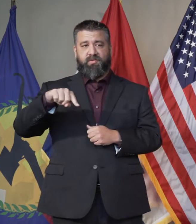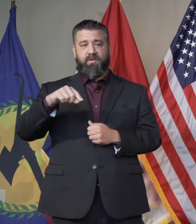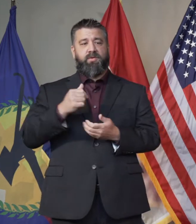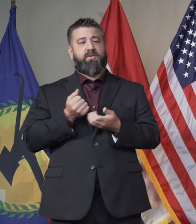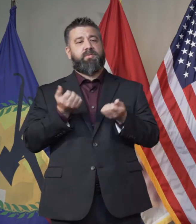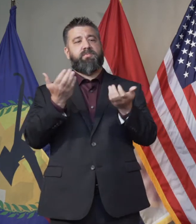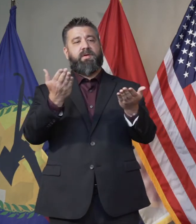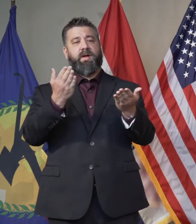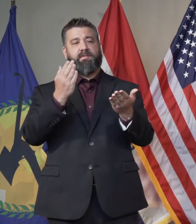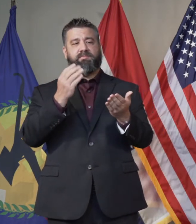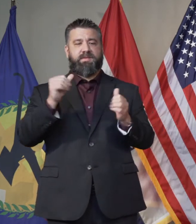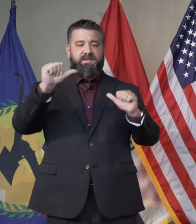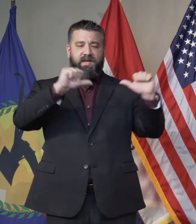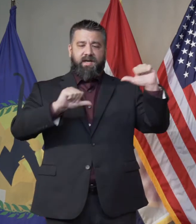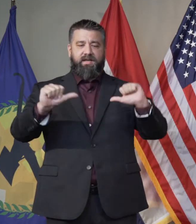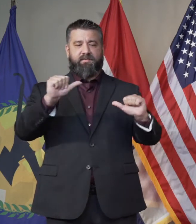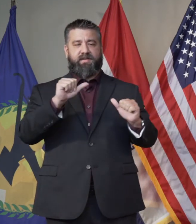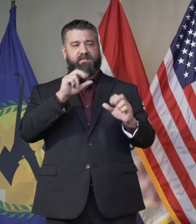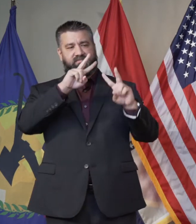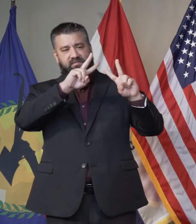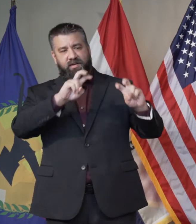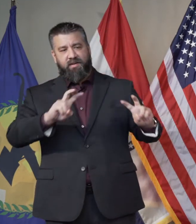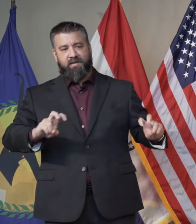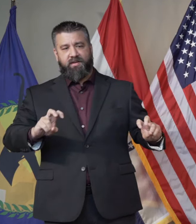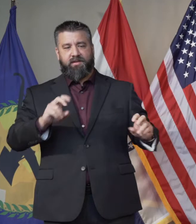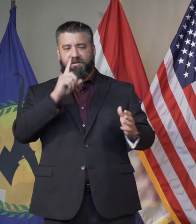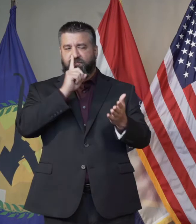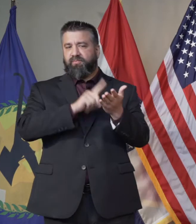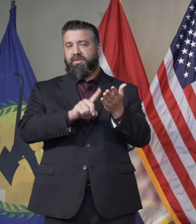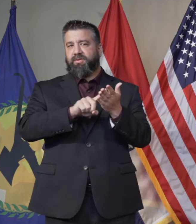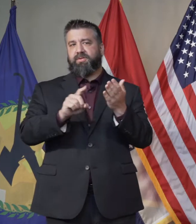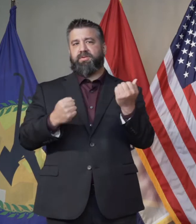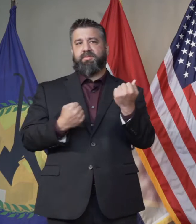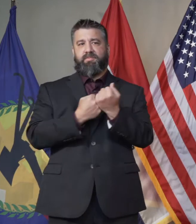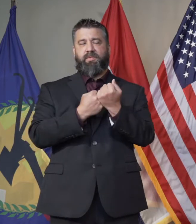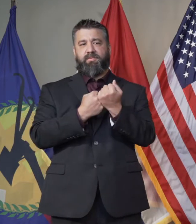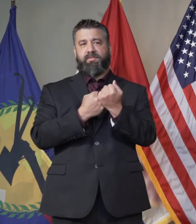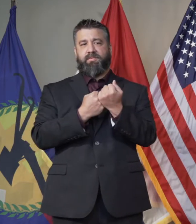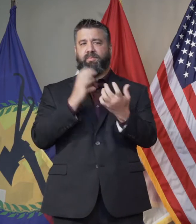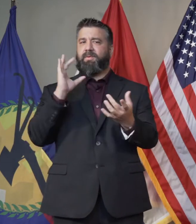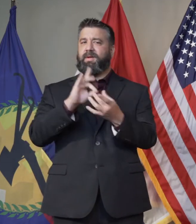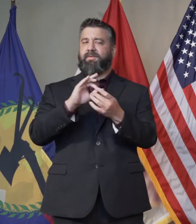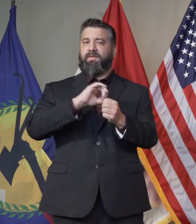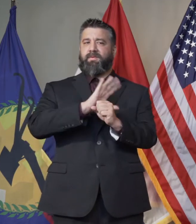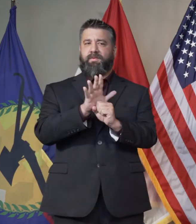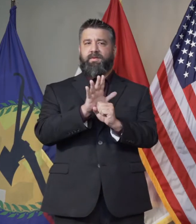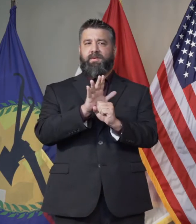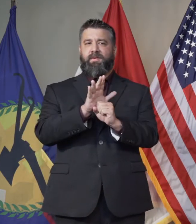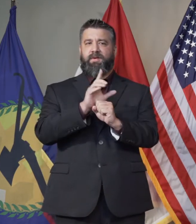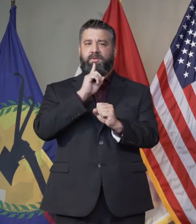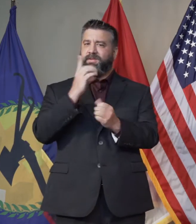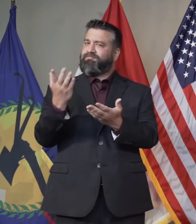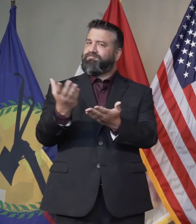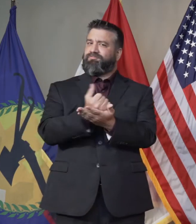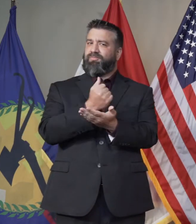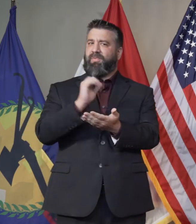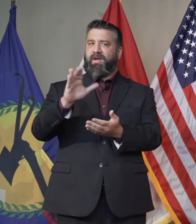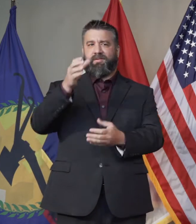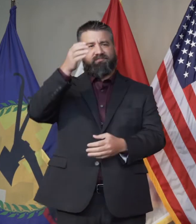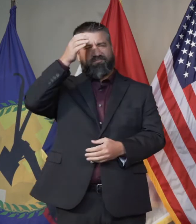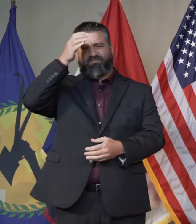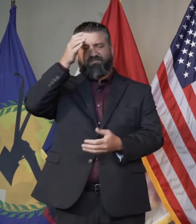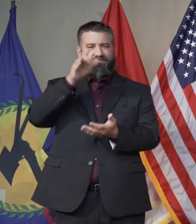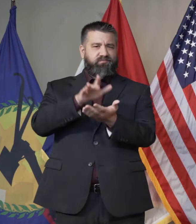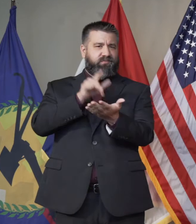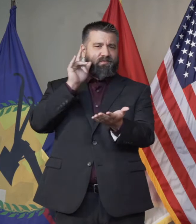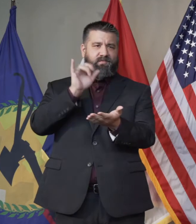research support to strengthen our fight against COVID-19, capitalizing on their deep expertise in data science and public health